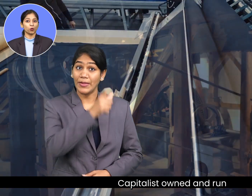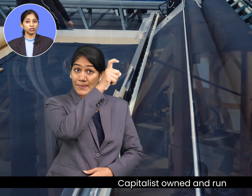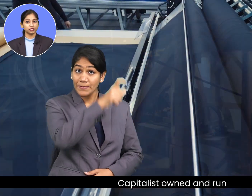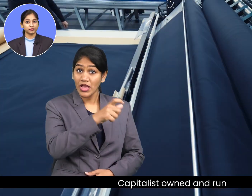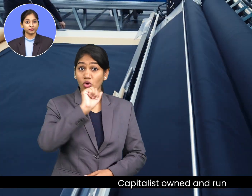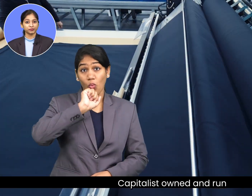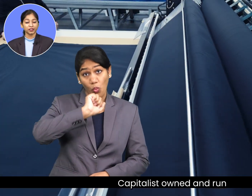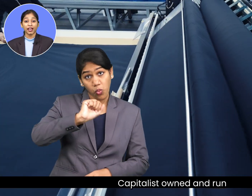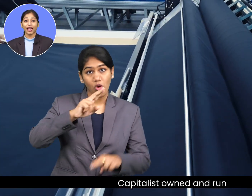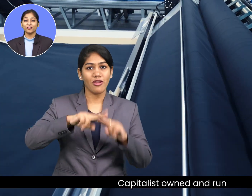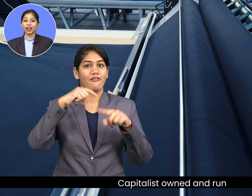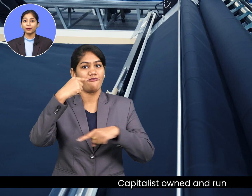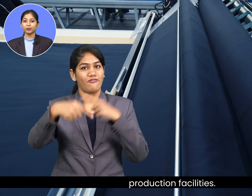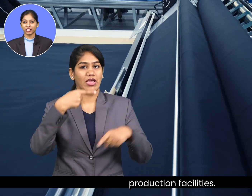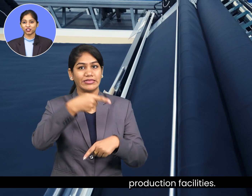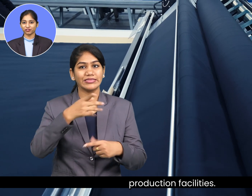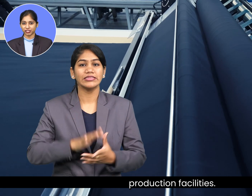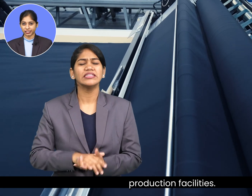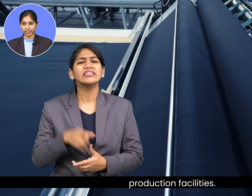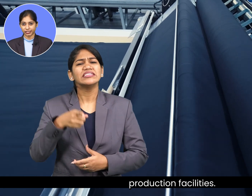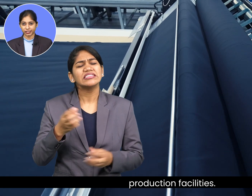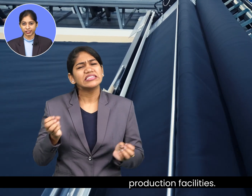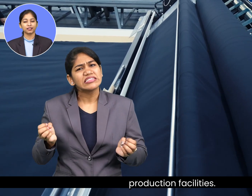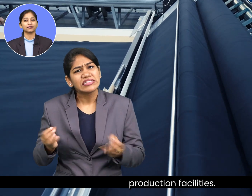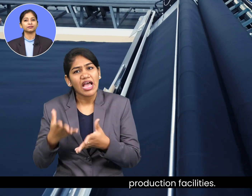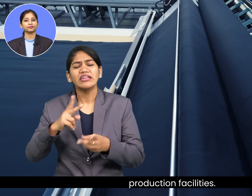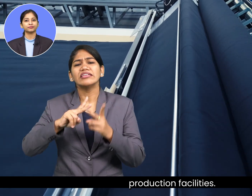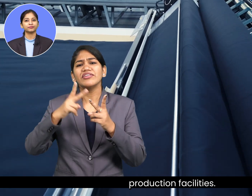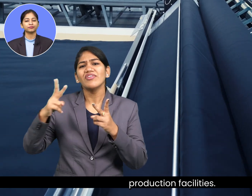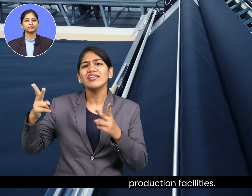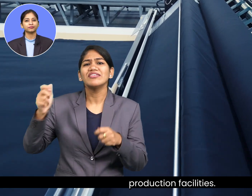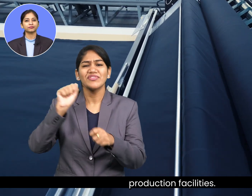Capitalist owned and ran production facilities.